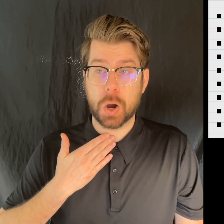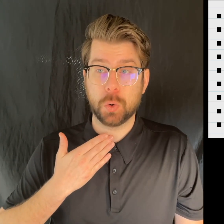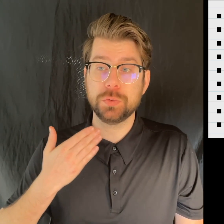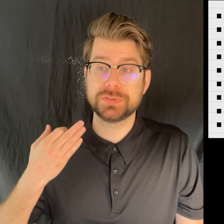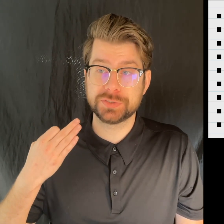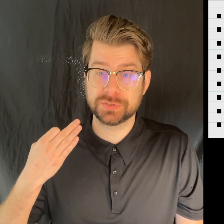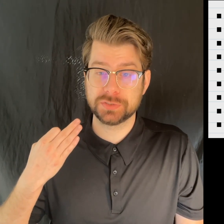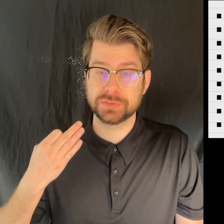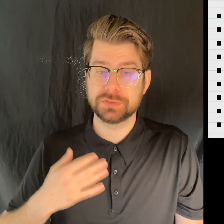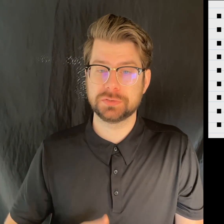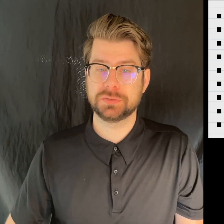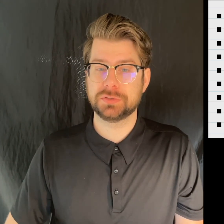mouse,